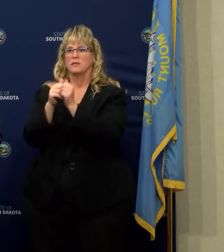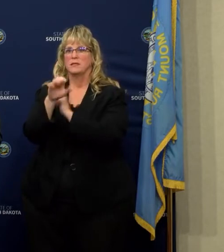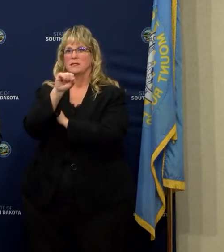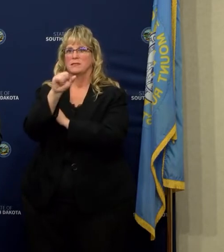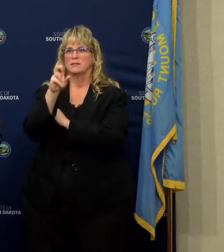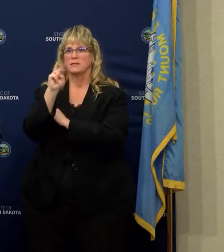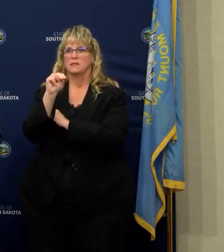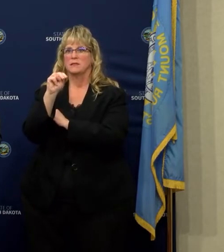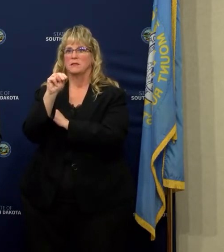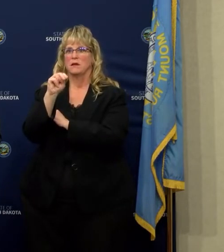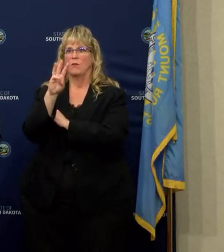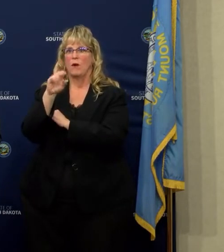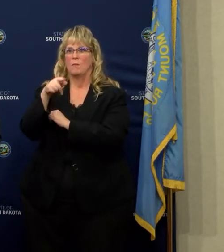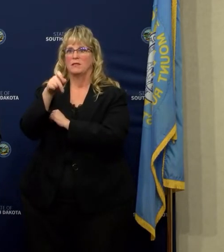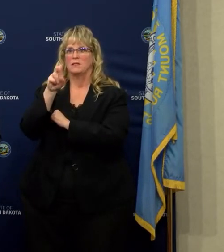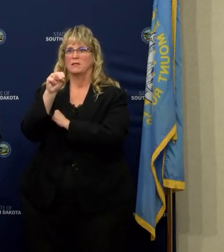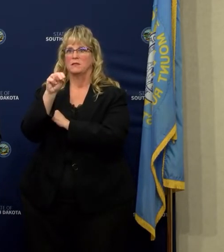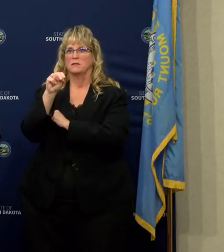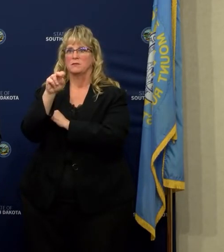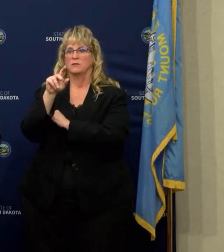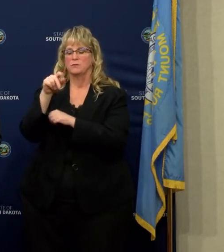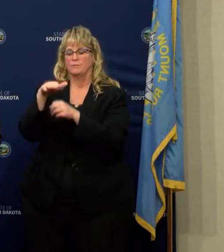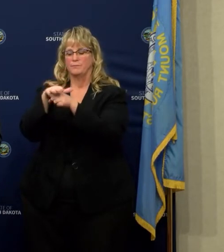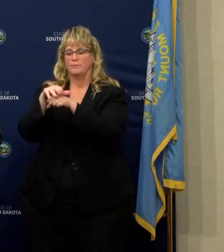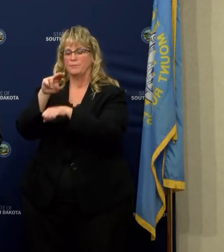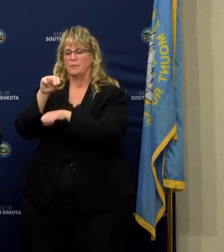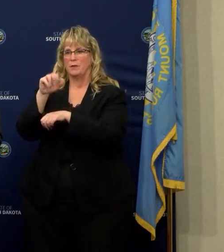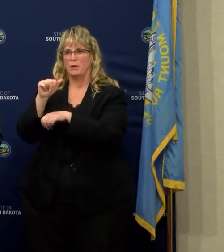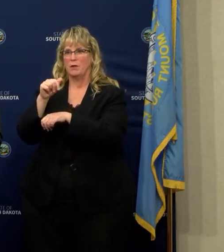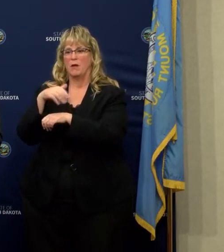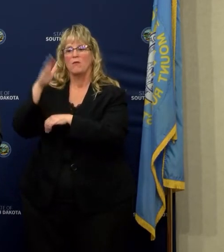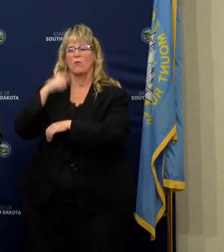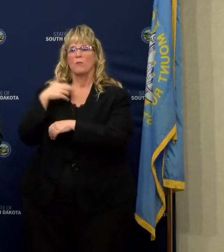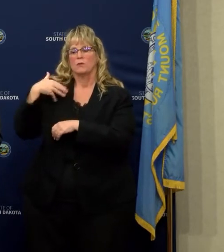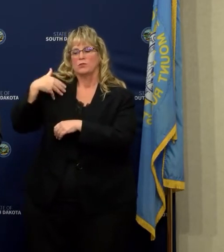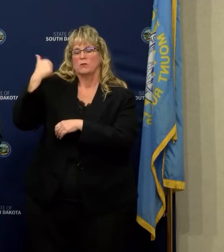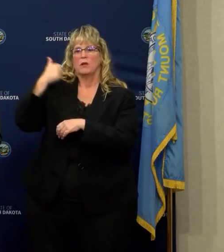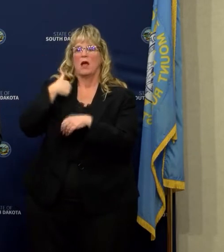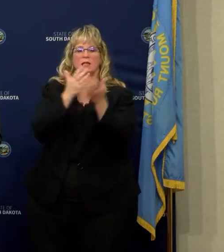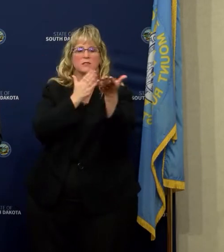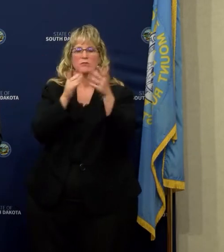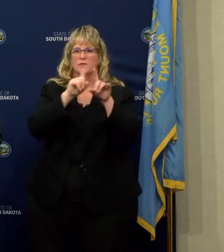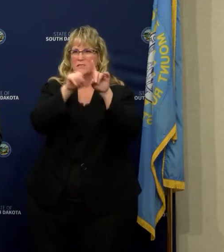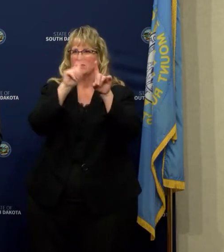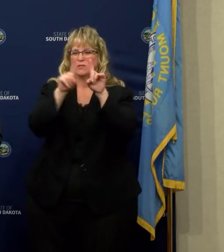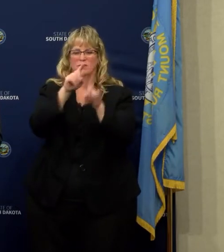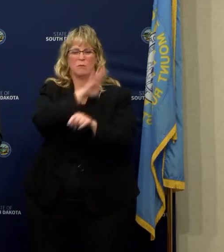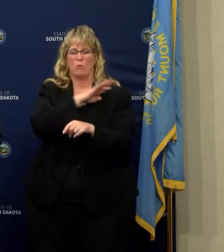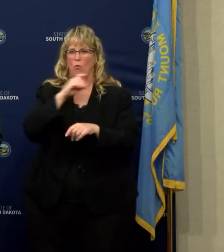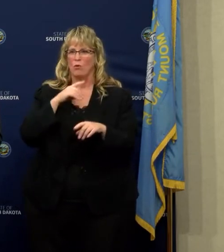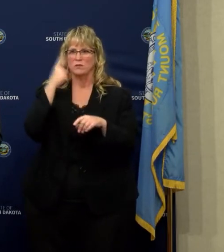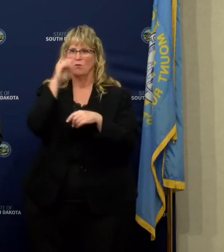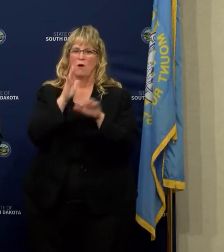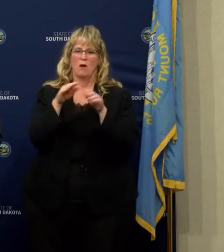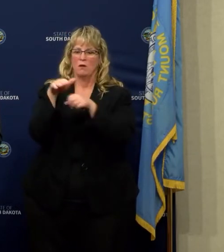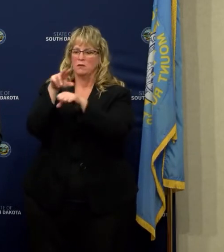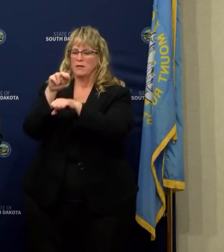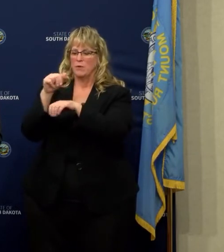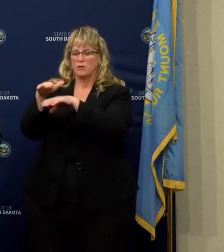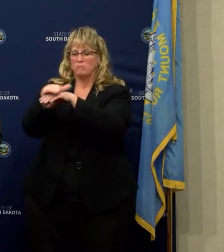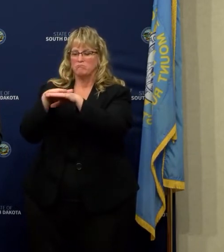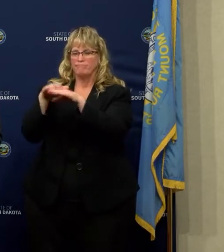former tribal council member of my tribe, and a former tribal chairman. I served on a number of regional boards for our tribe, and I